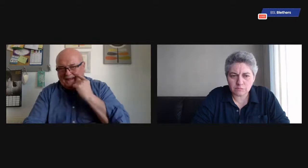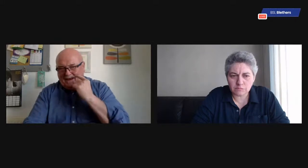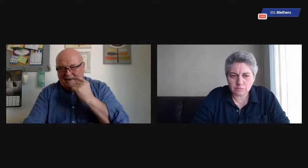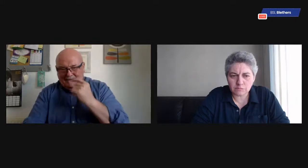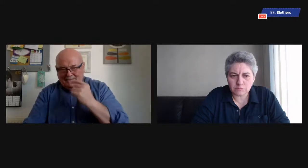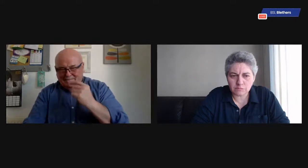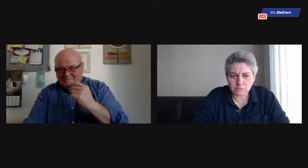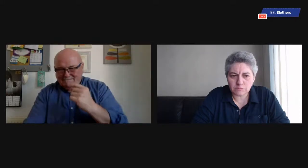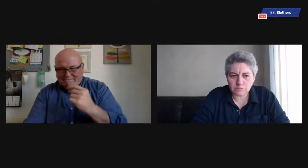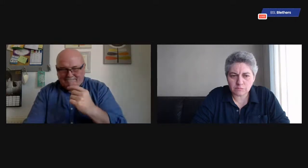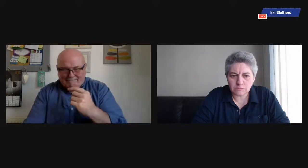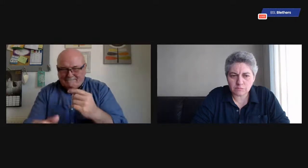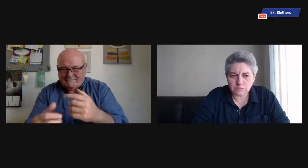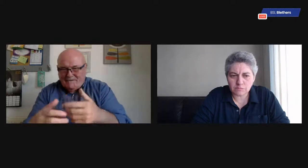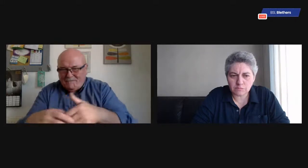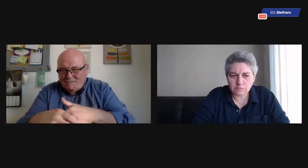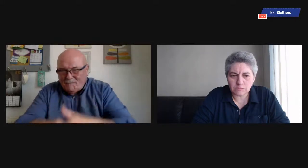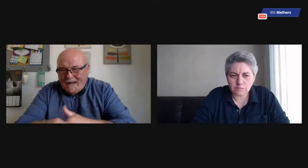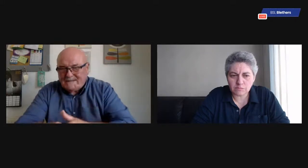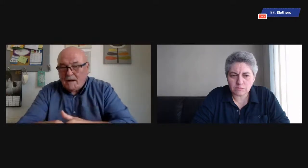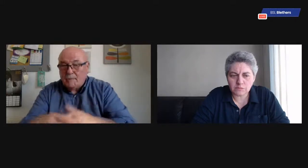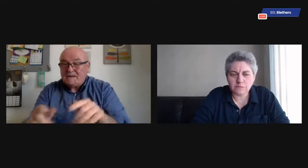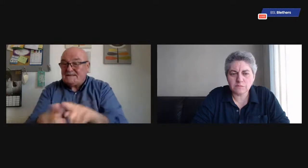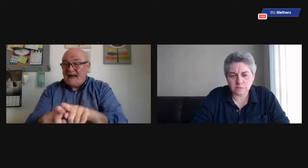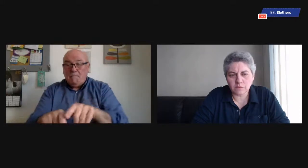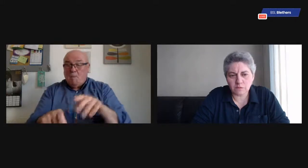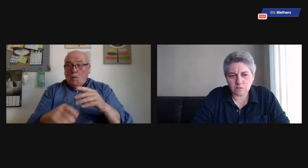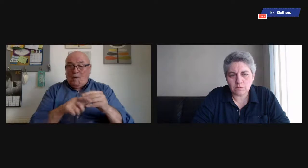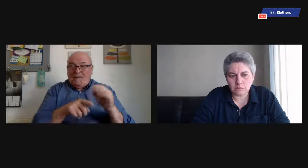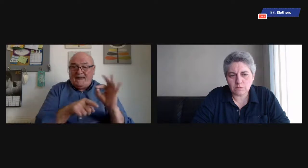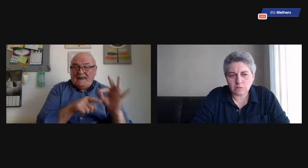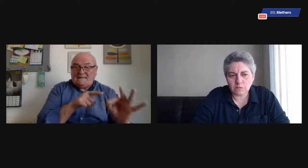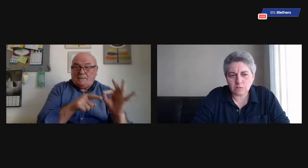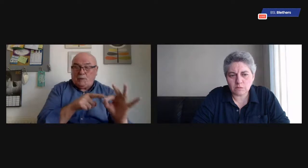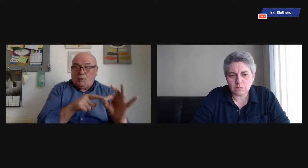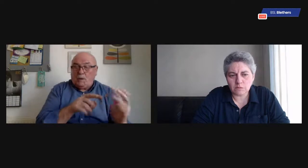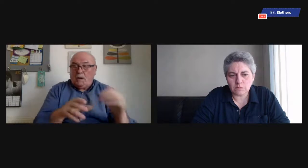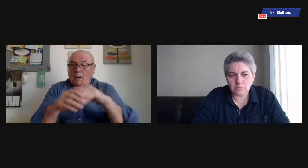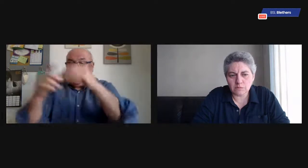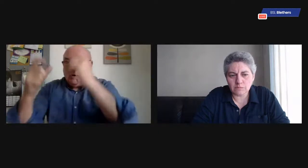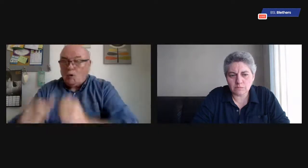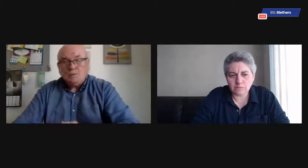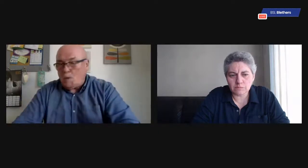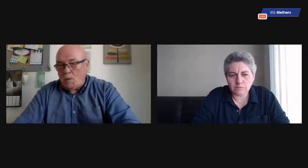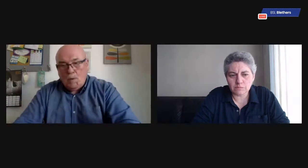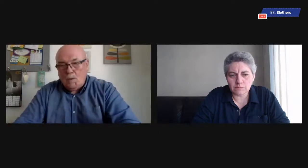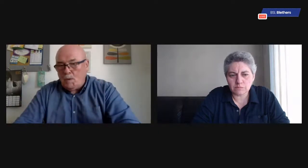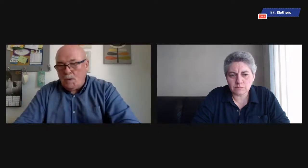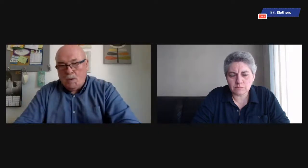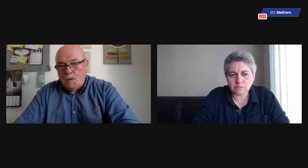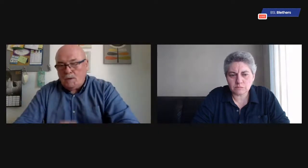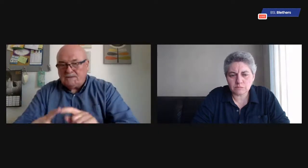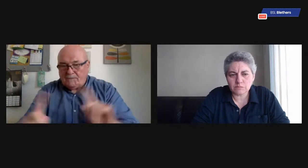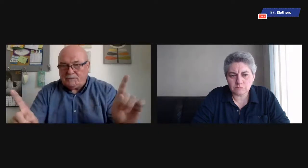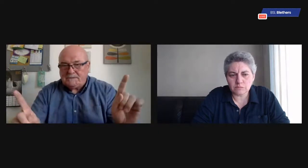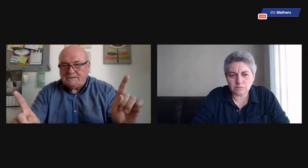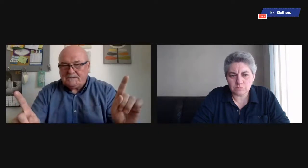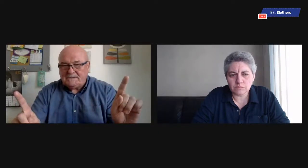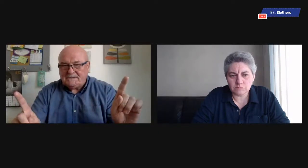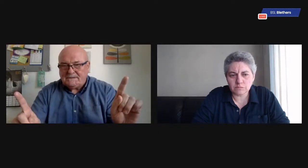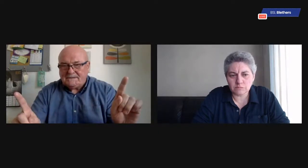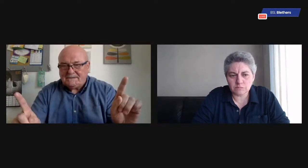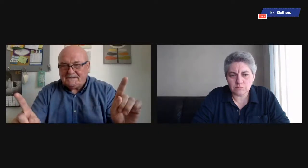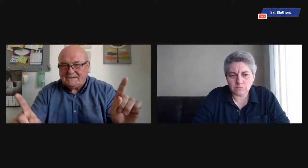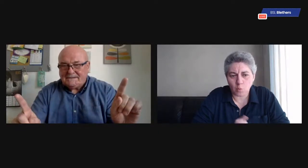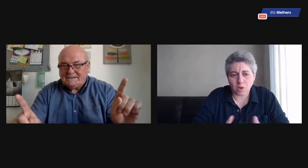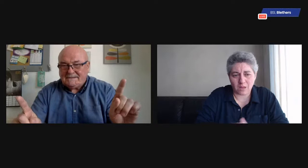because it's not appropriate, because you can give out information and things like that. And it's the same when you're doing interview at a